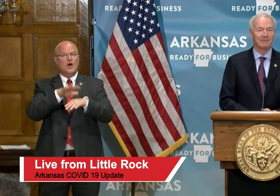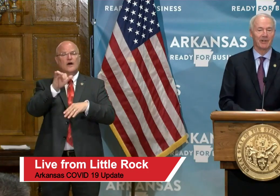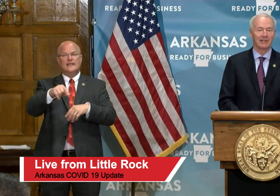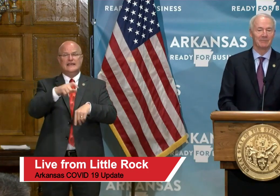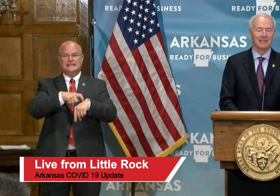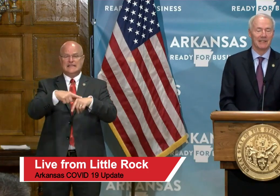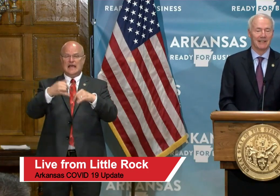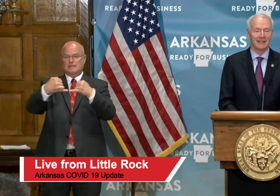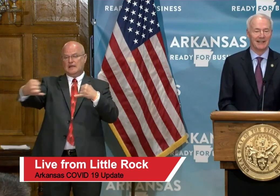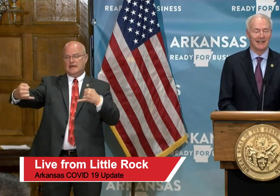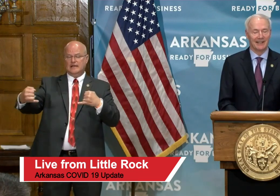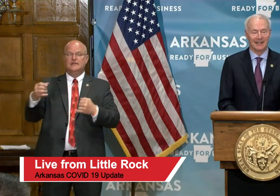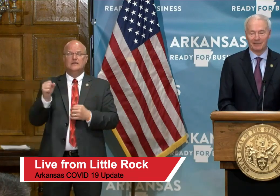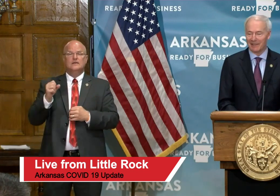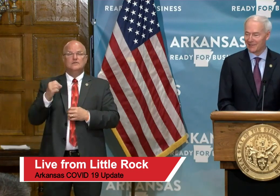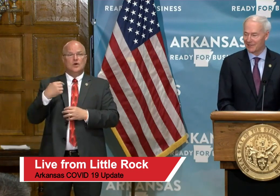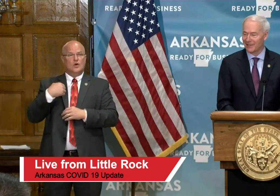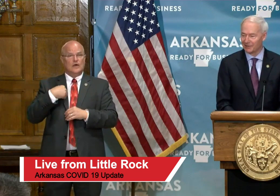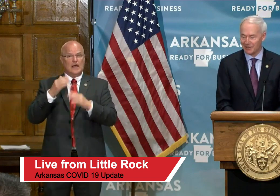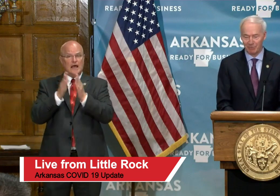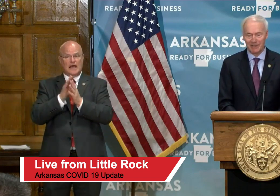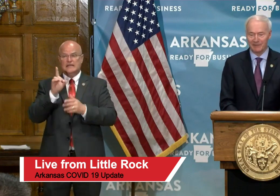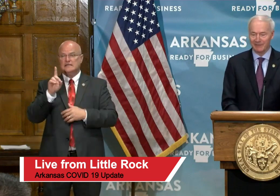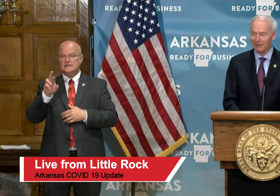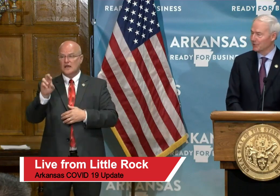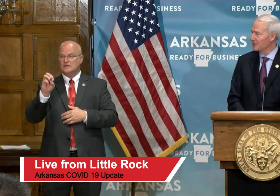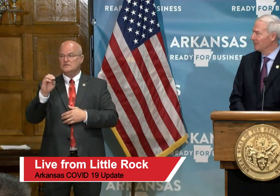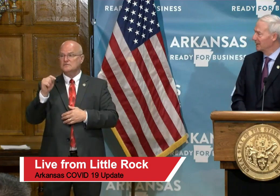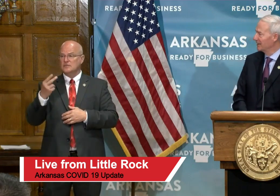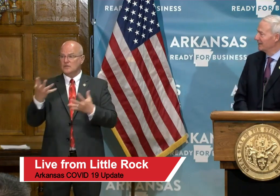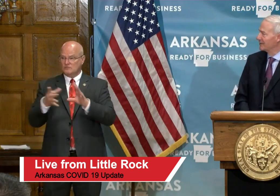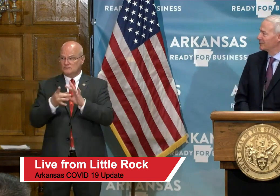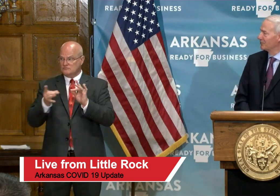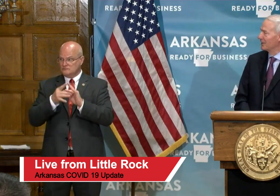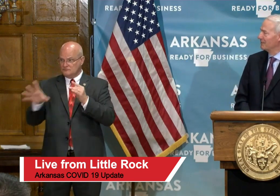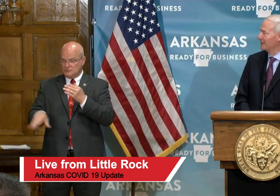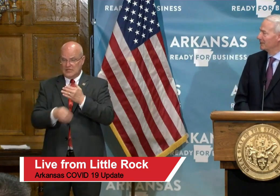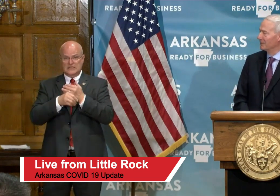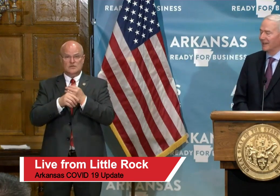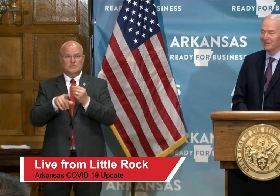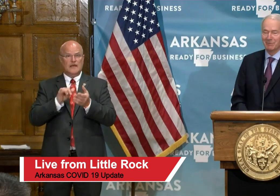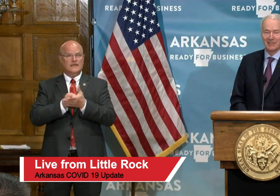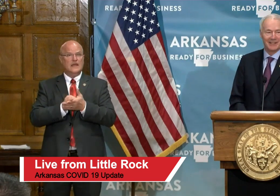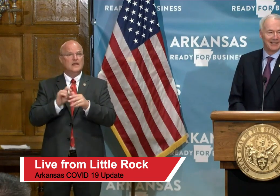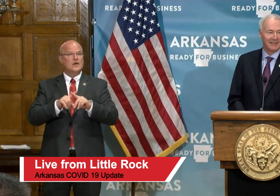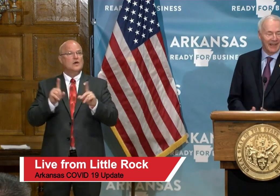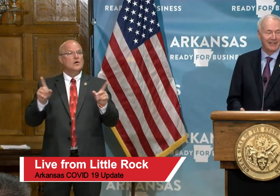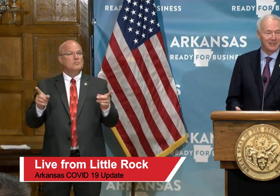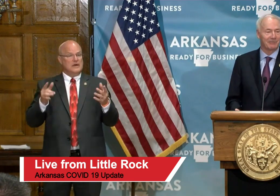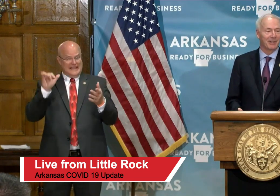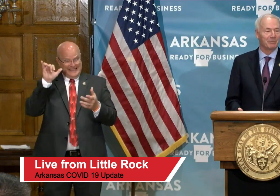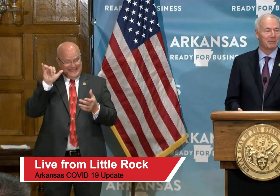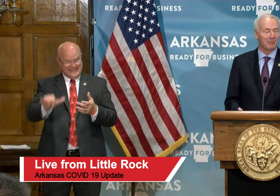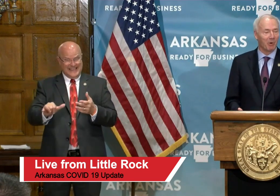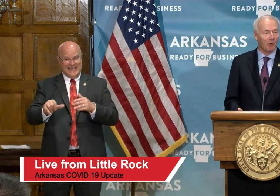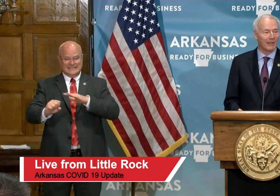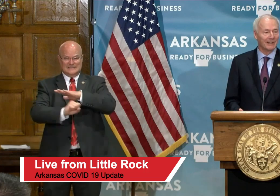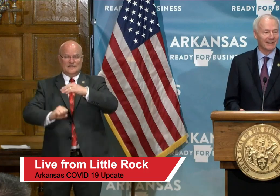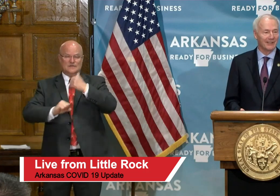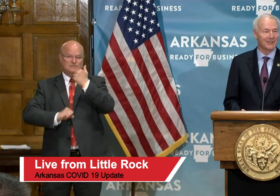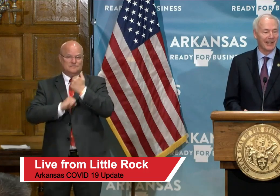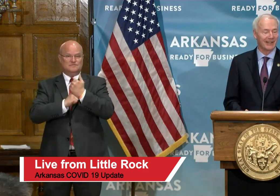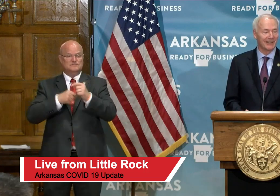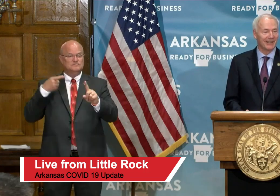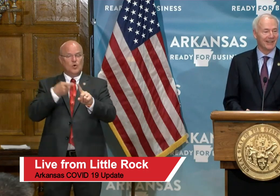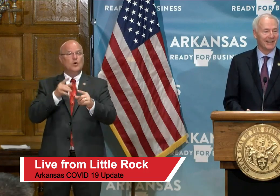that time frame. And I'll ask Dr. Smith if he wants to make any additional comment on that, but that is the fundamental